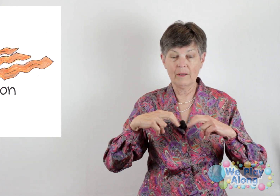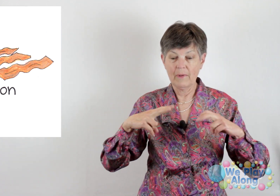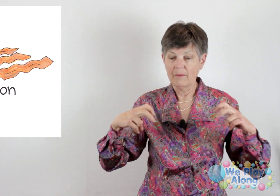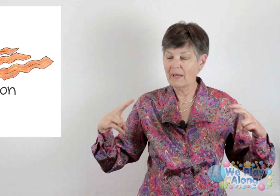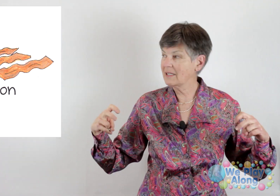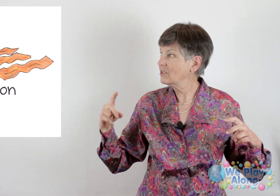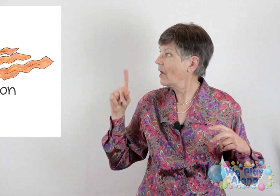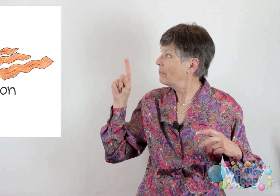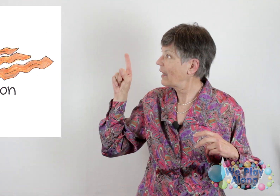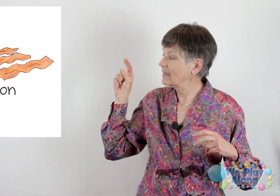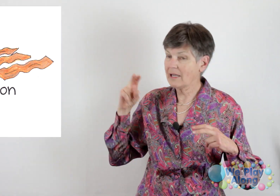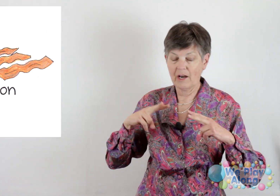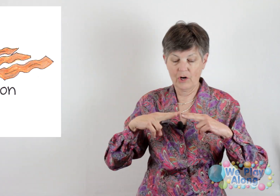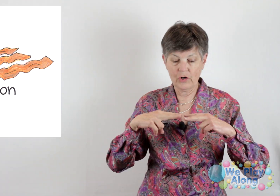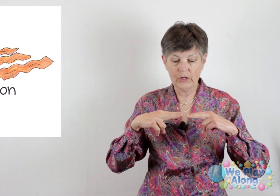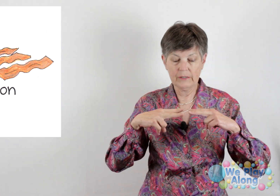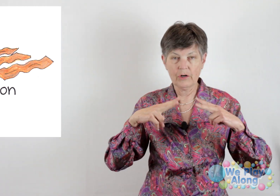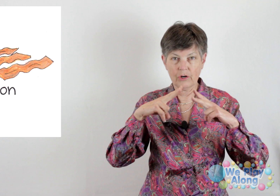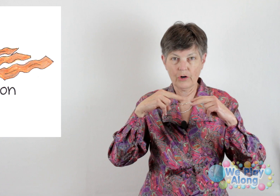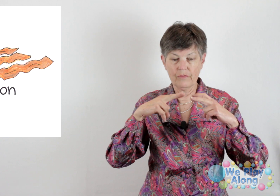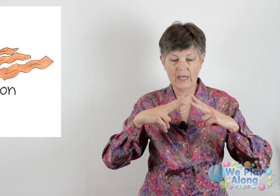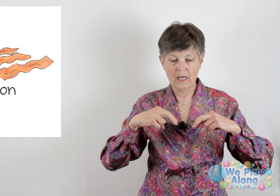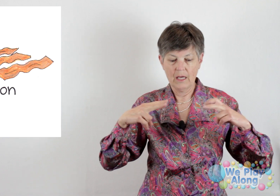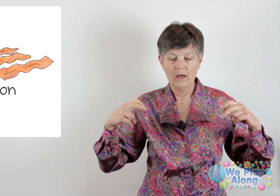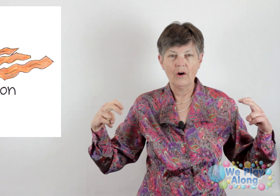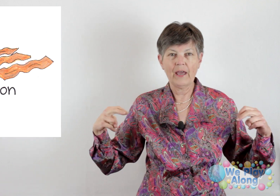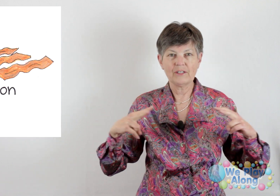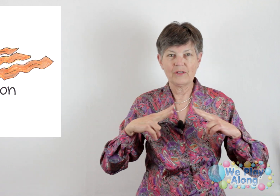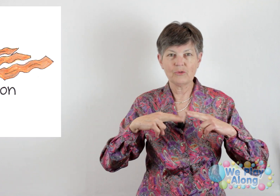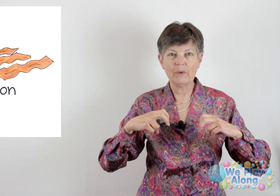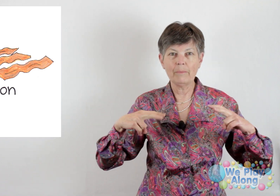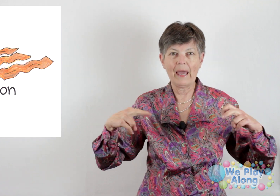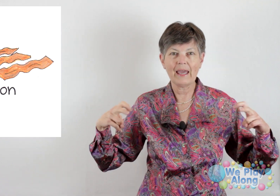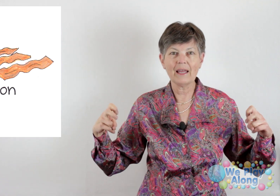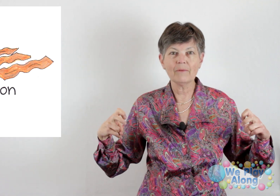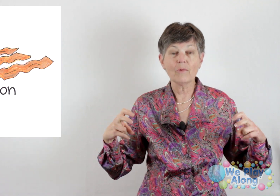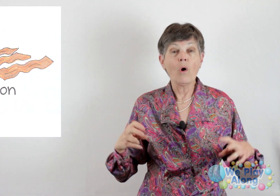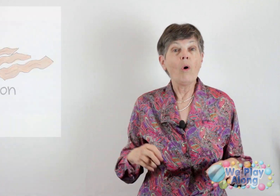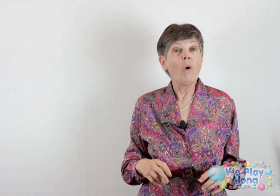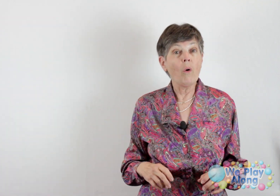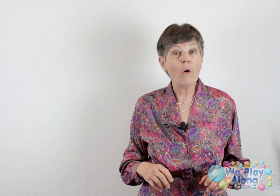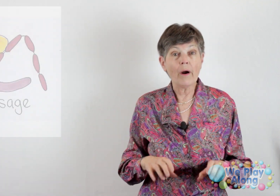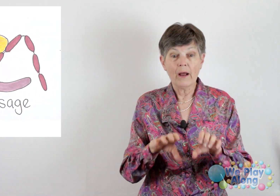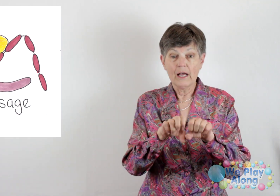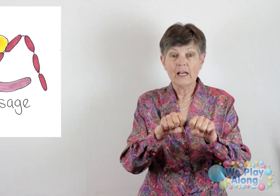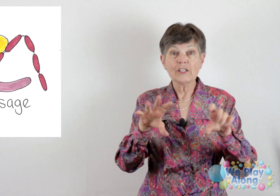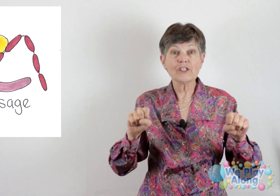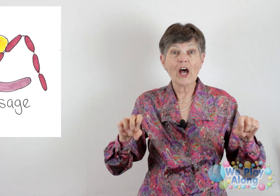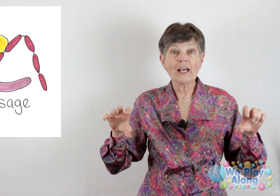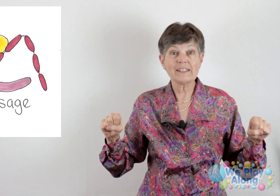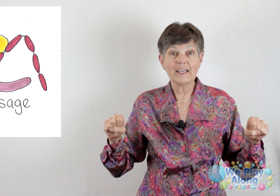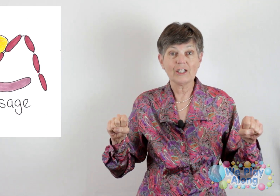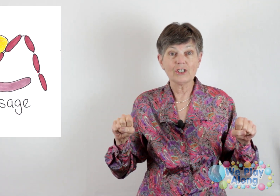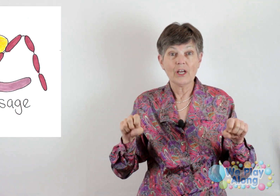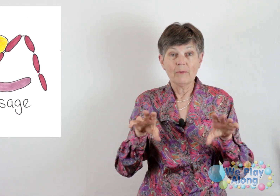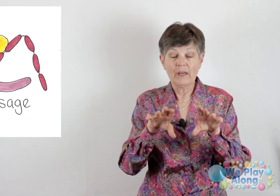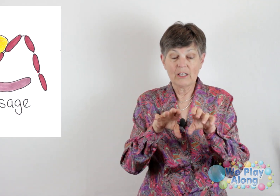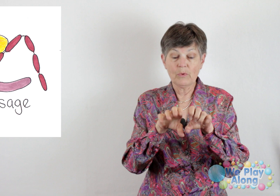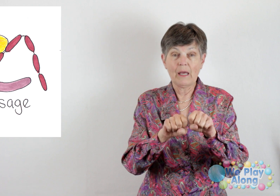them, because see how bacon's kind of curvy? Okay, so this would be bacon. Or sausage, because when they